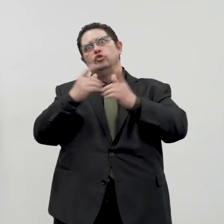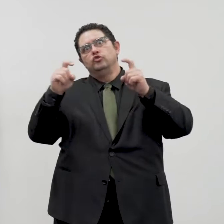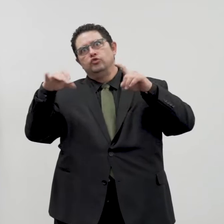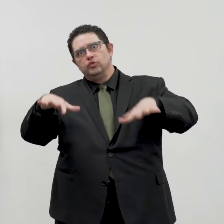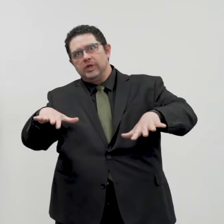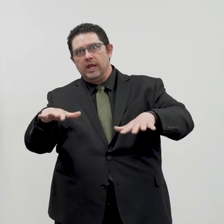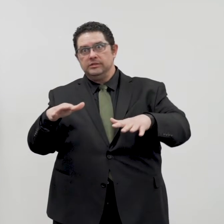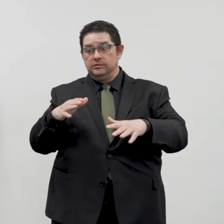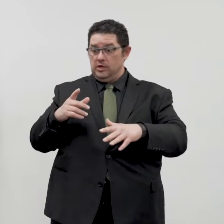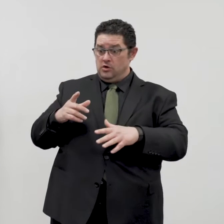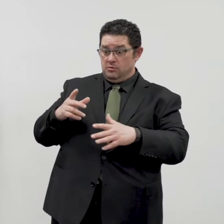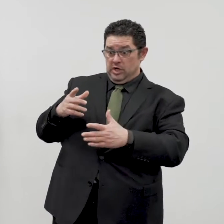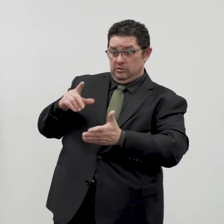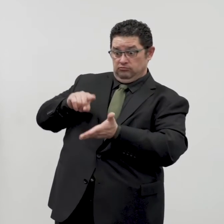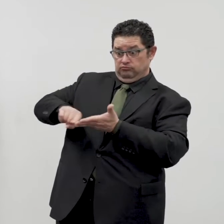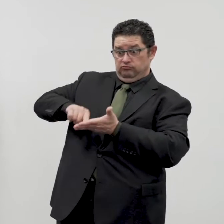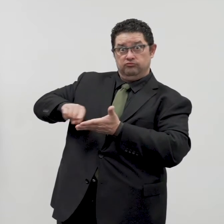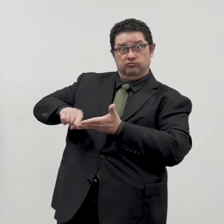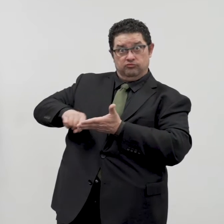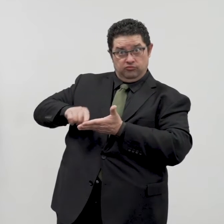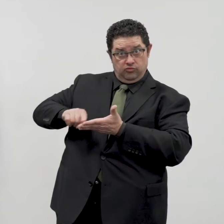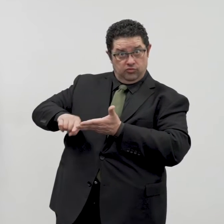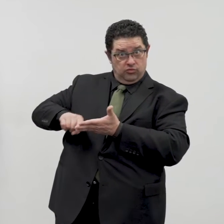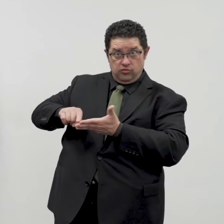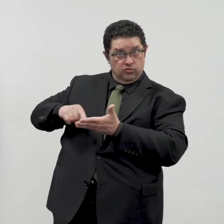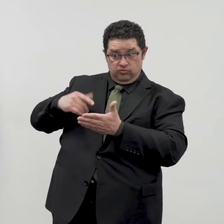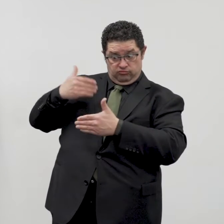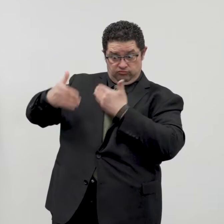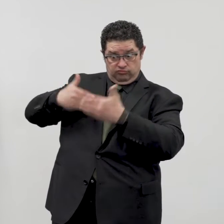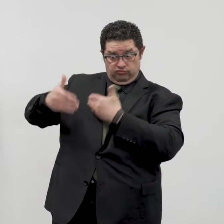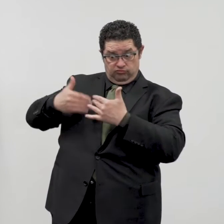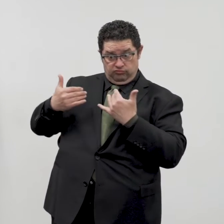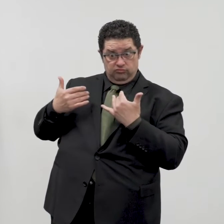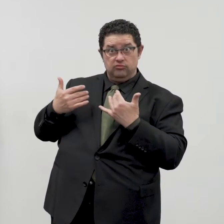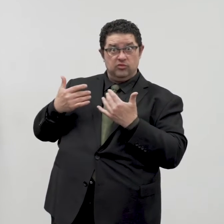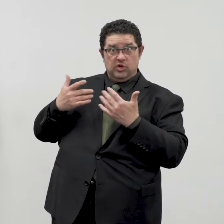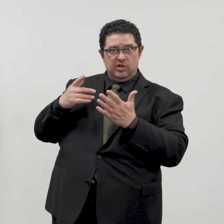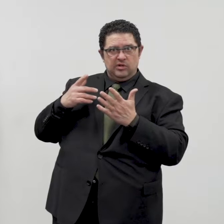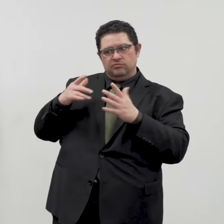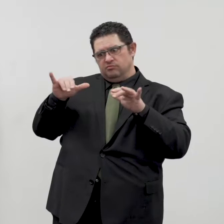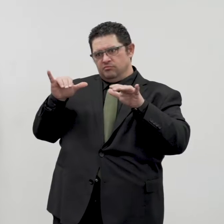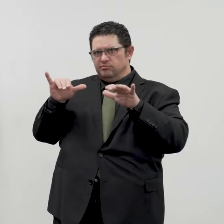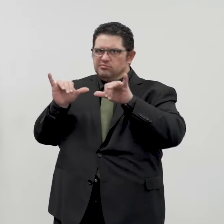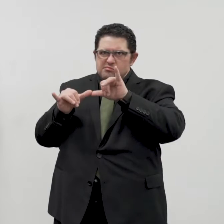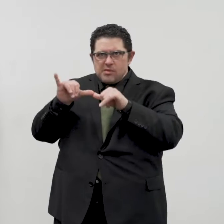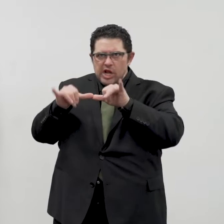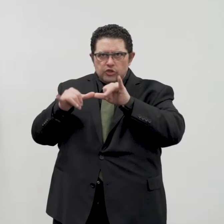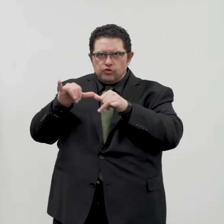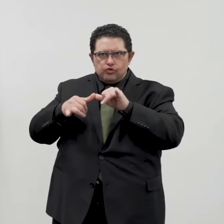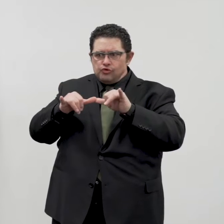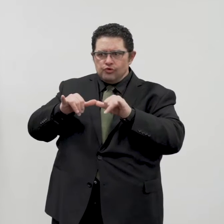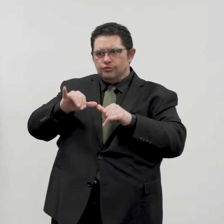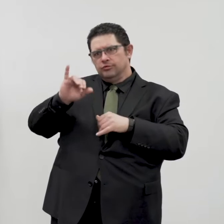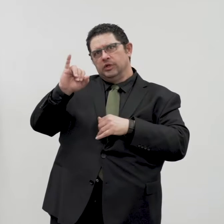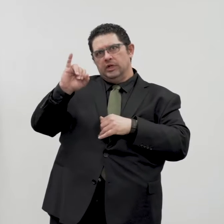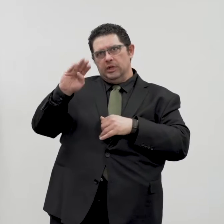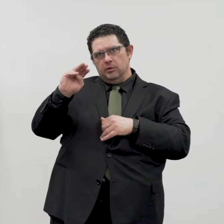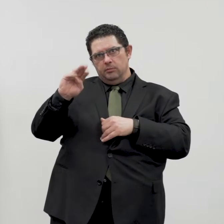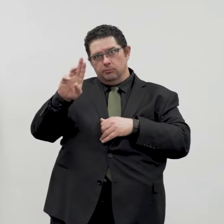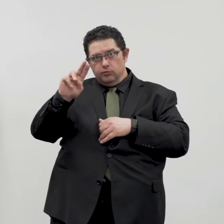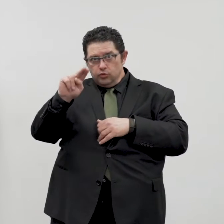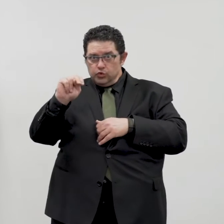being validated as we speak, serology tests that will measure immunity. And then there are new kinds